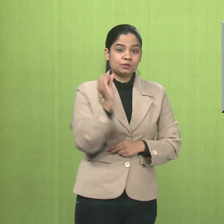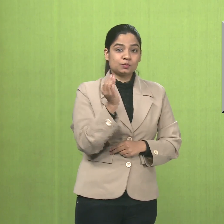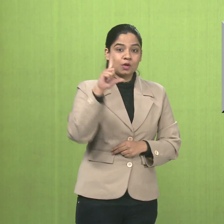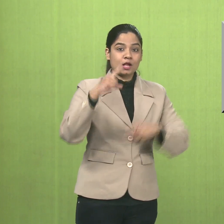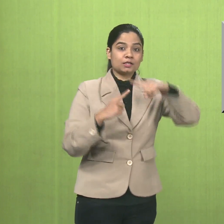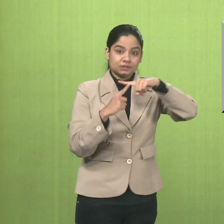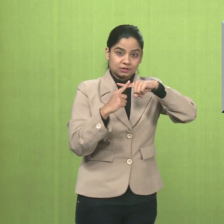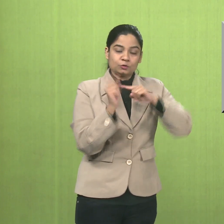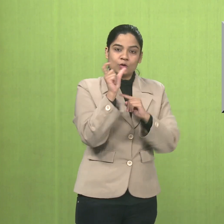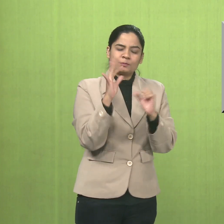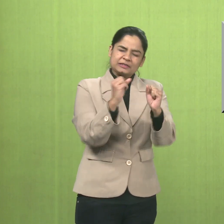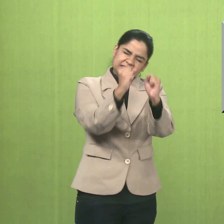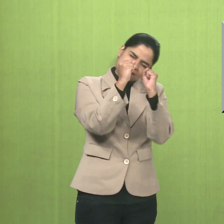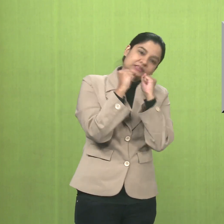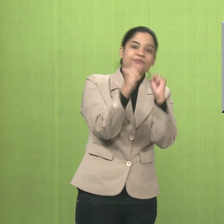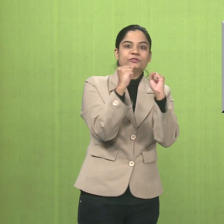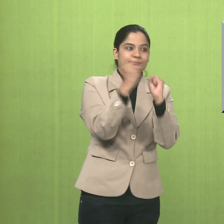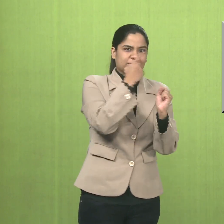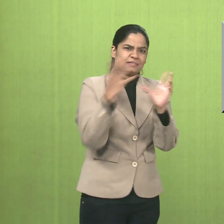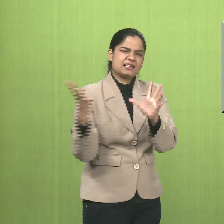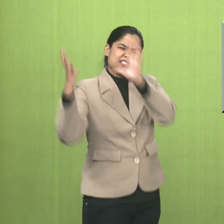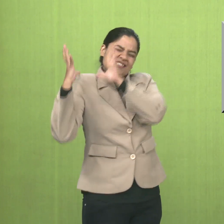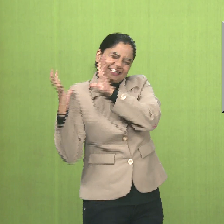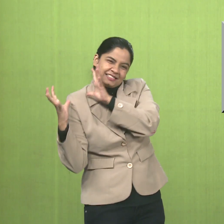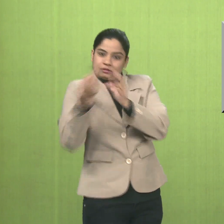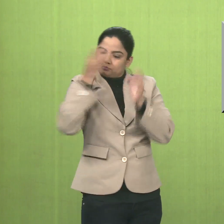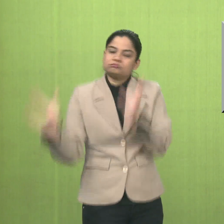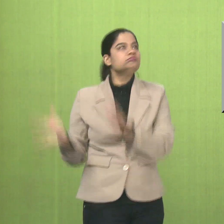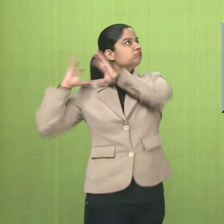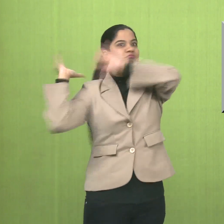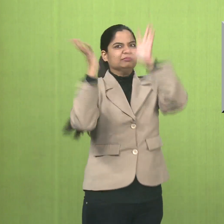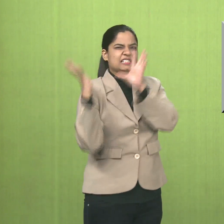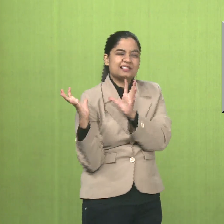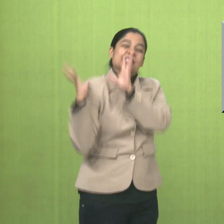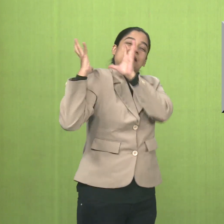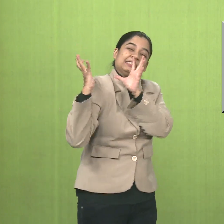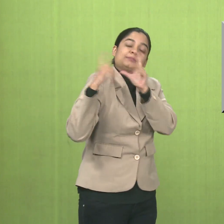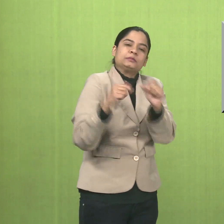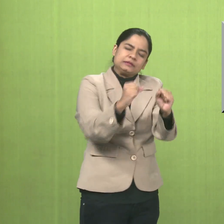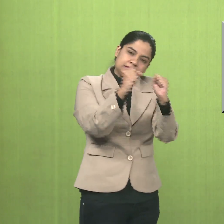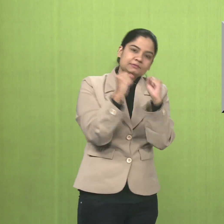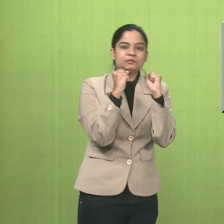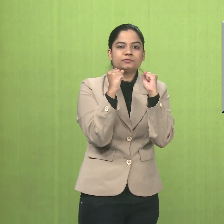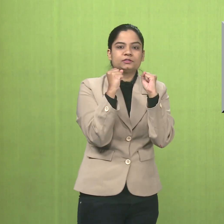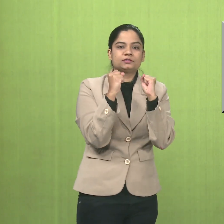Difficult, needing a lot of effort to accomplish. Something that's a difficult task.